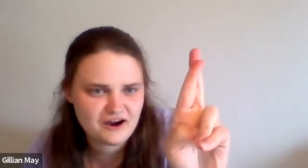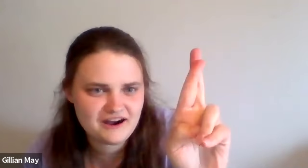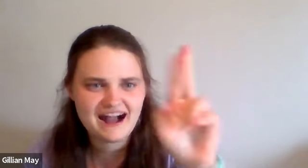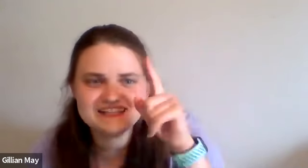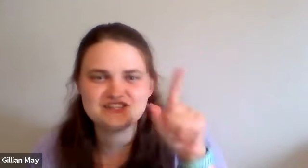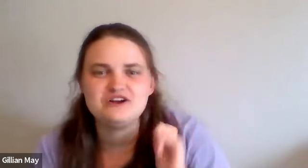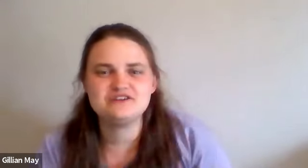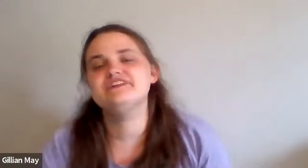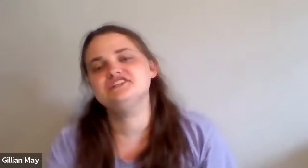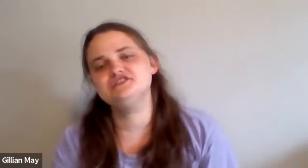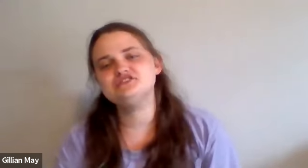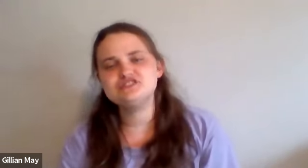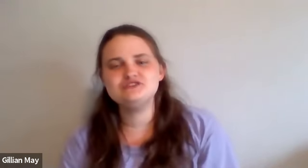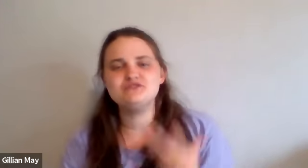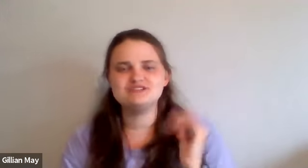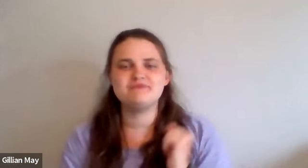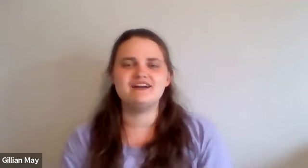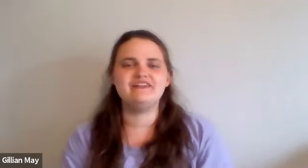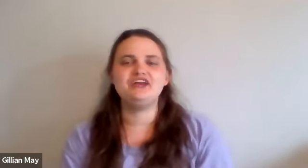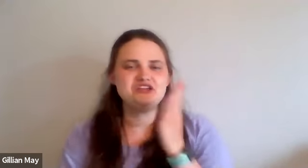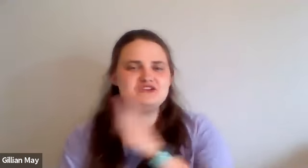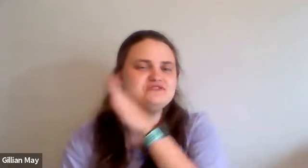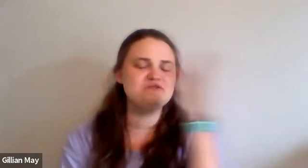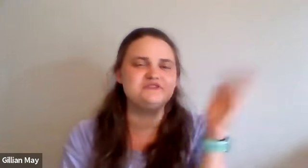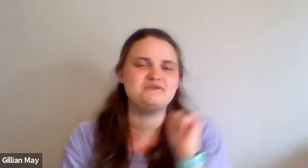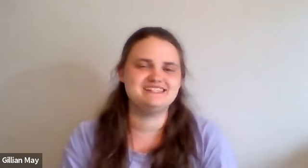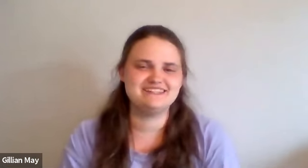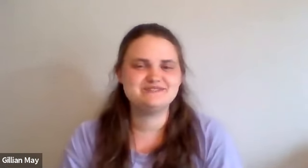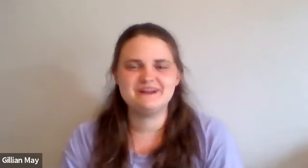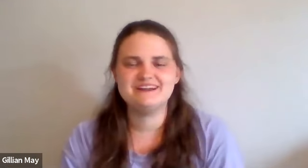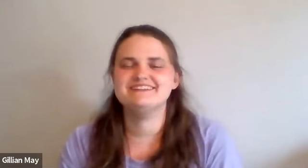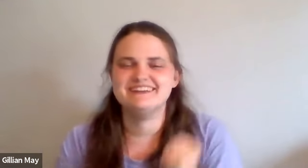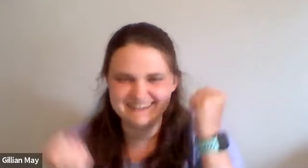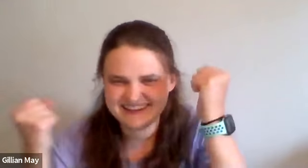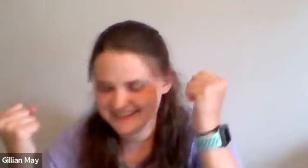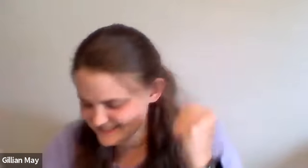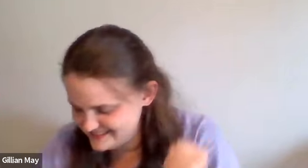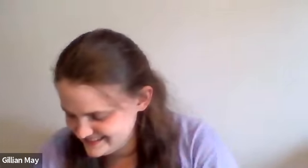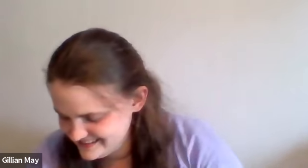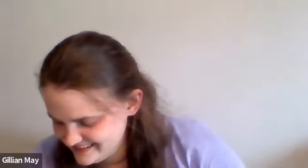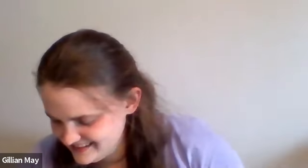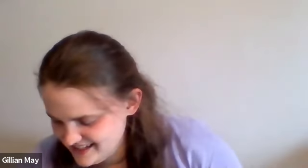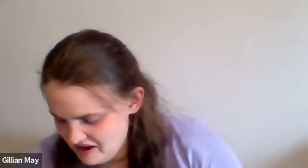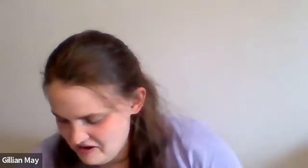LIBR, I saw your face. You looked back like you knew what the rest of this word is. Like, yes. All